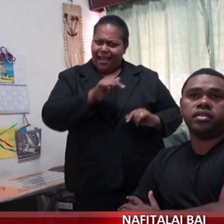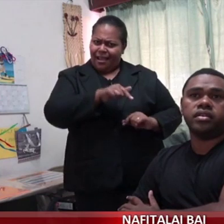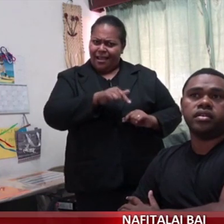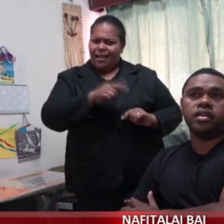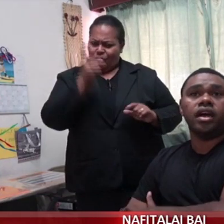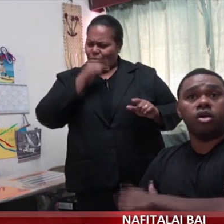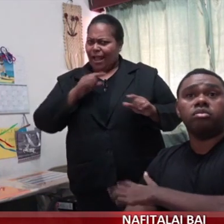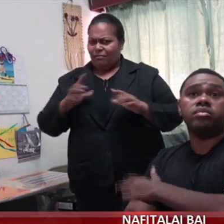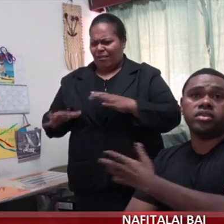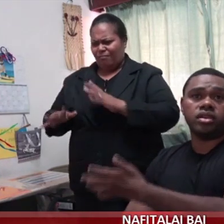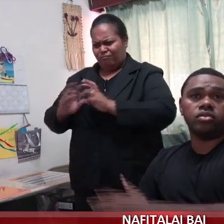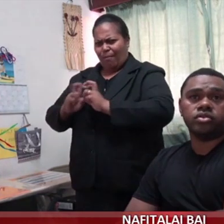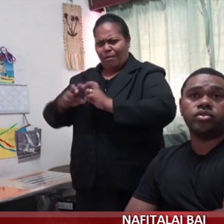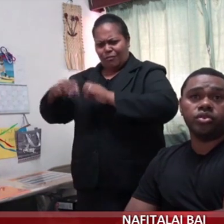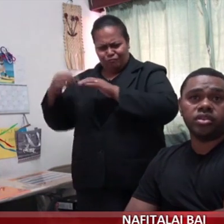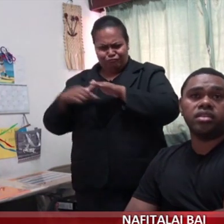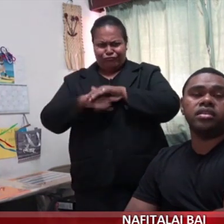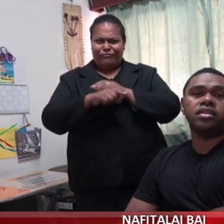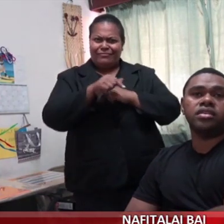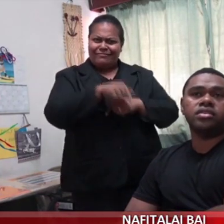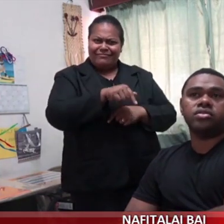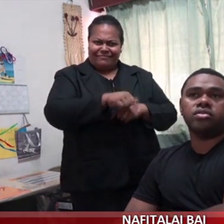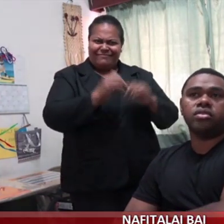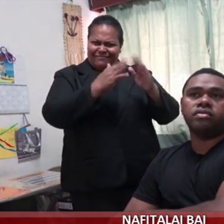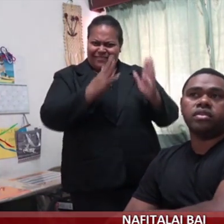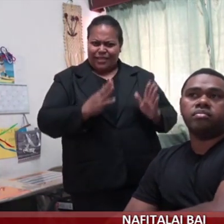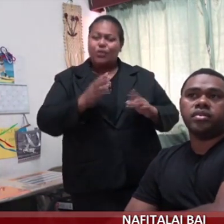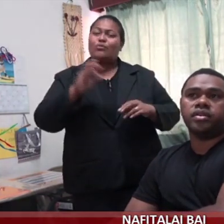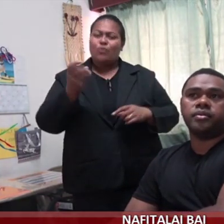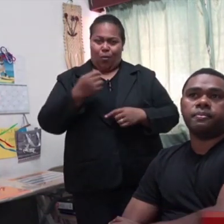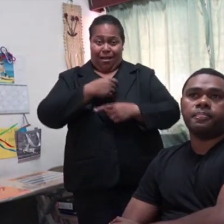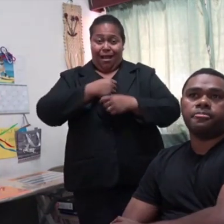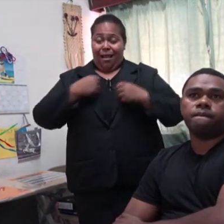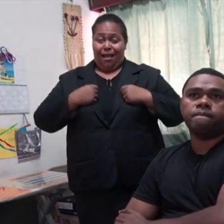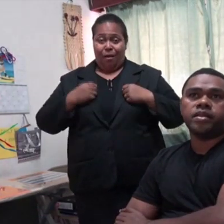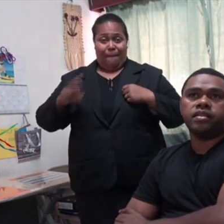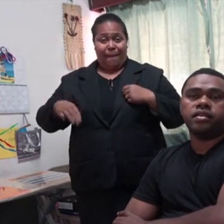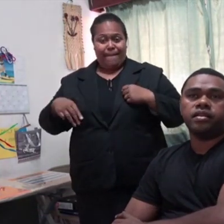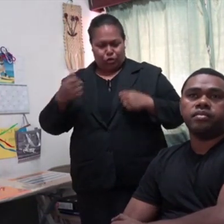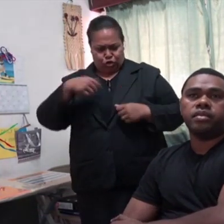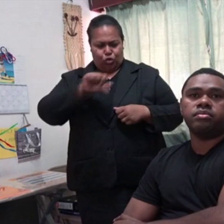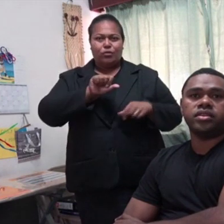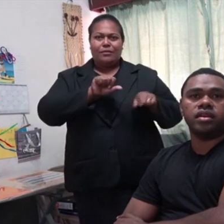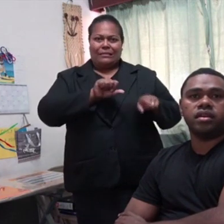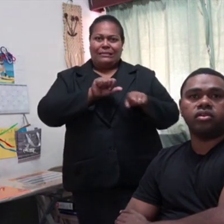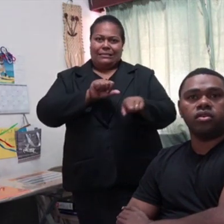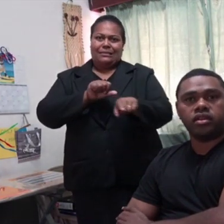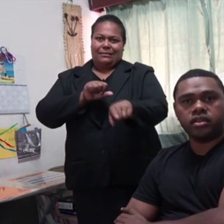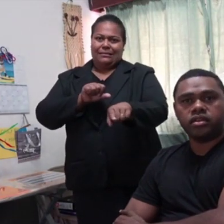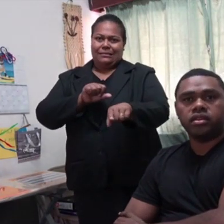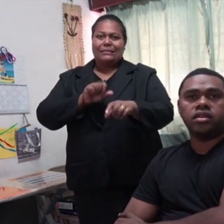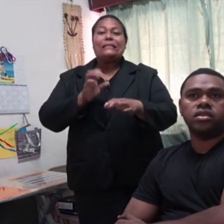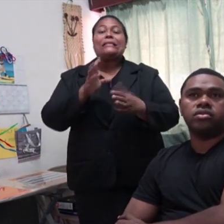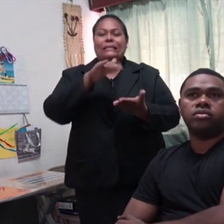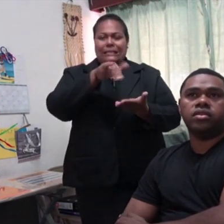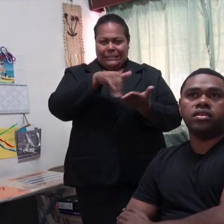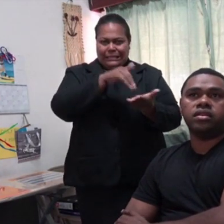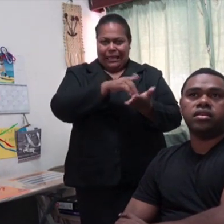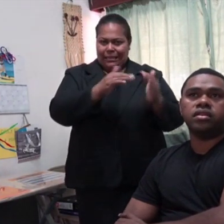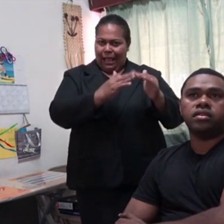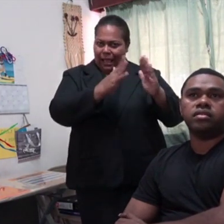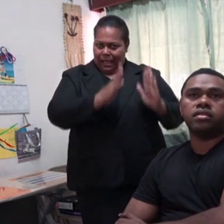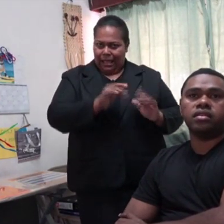that our members are also using it. So all of them, the members are calling in